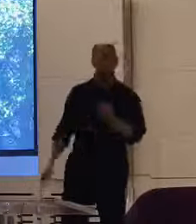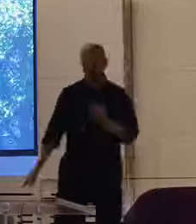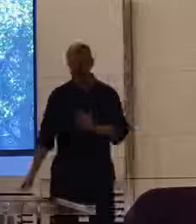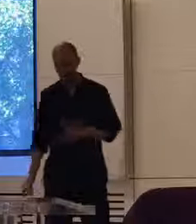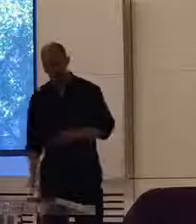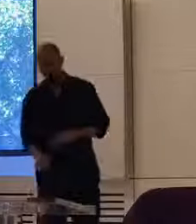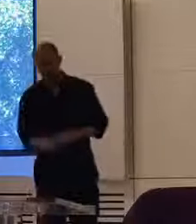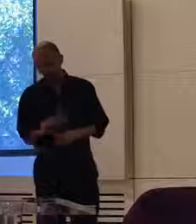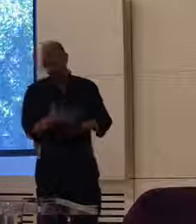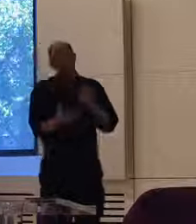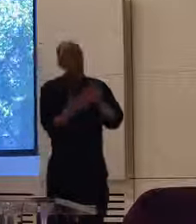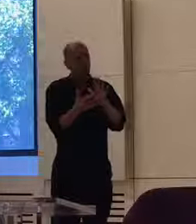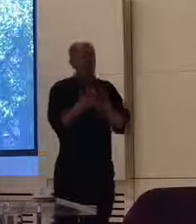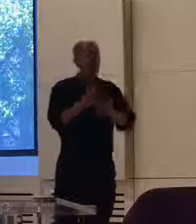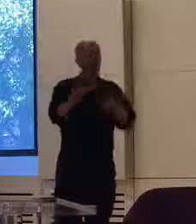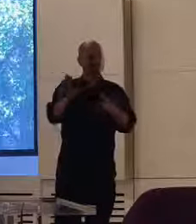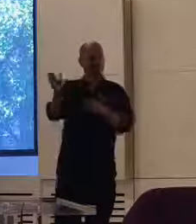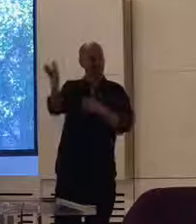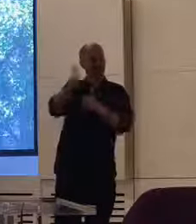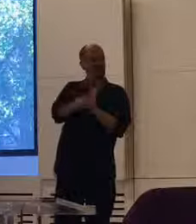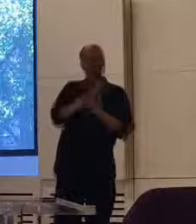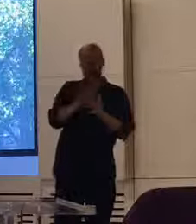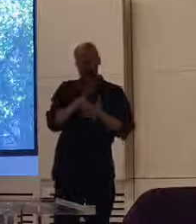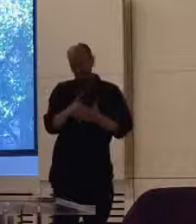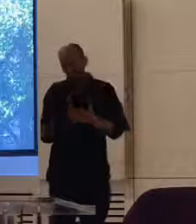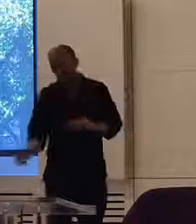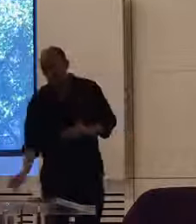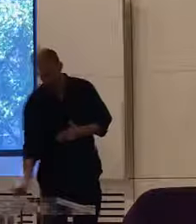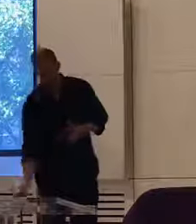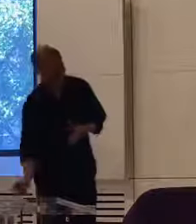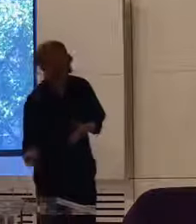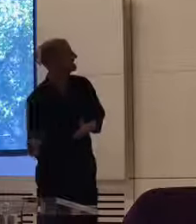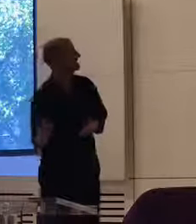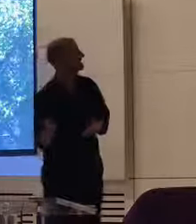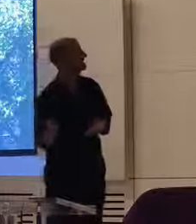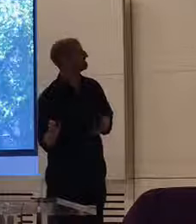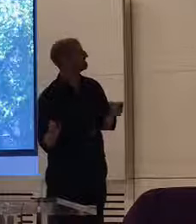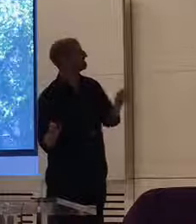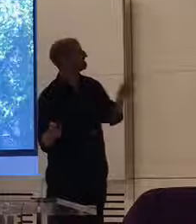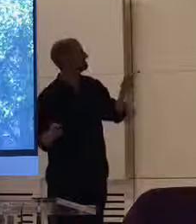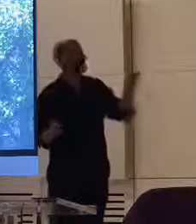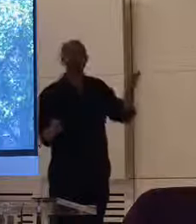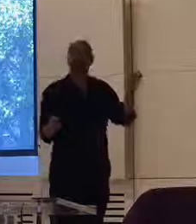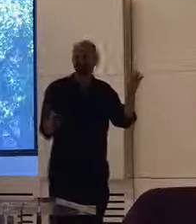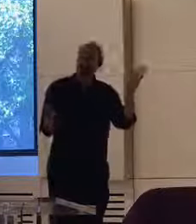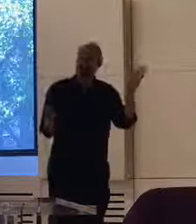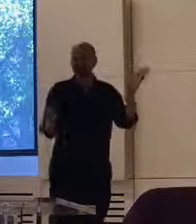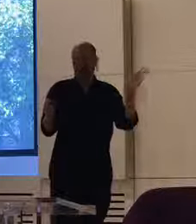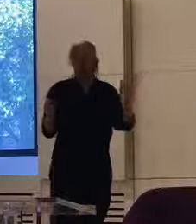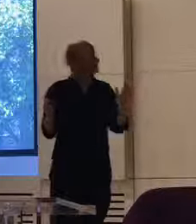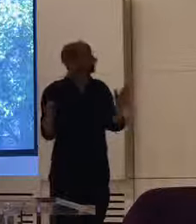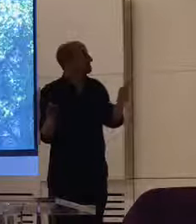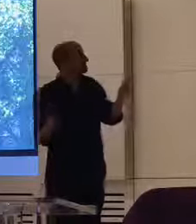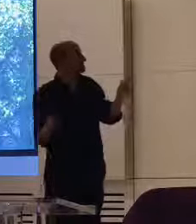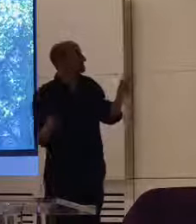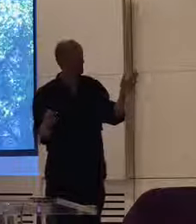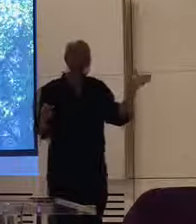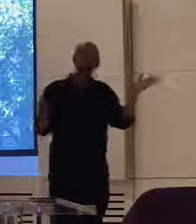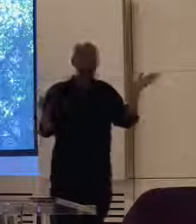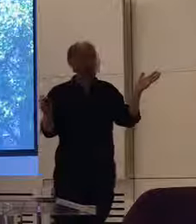up and it's too late. The important thing is to have a first language. I'm not sure about that. I'm